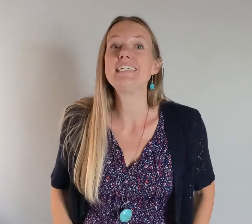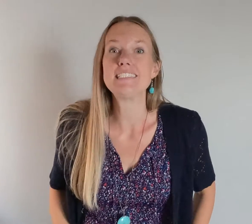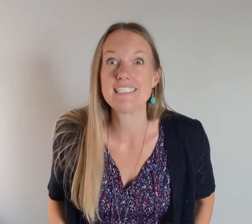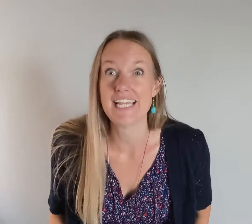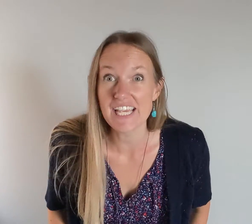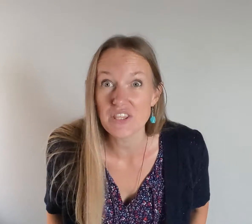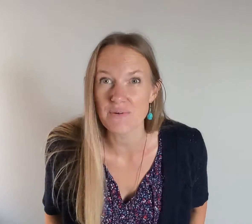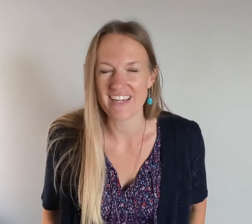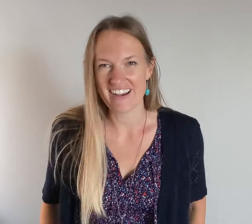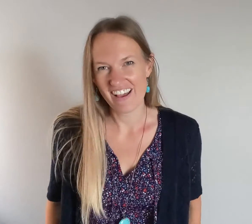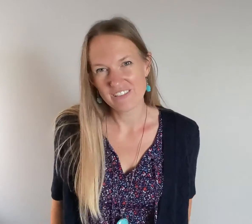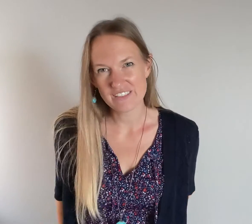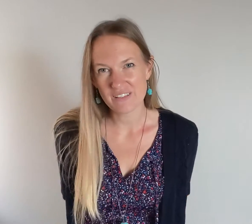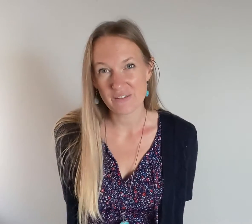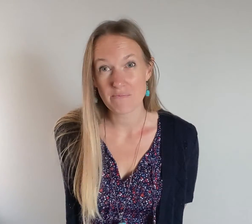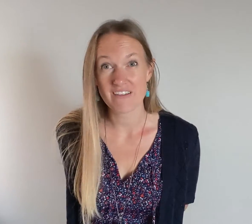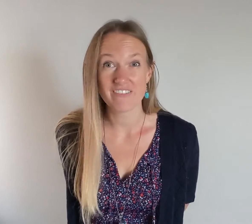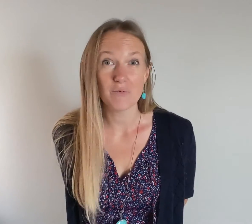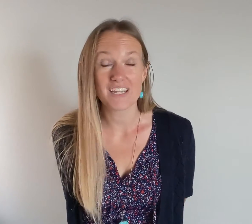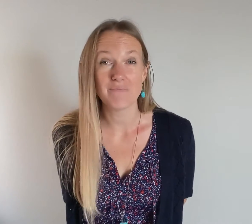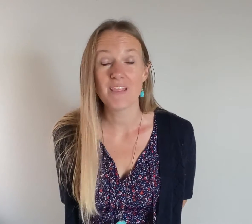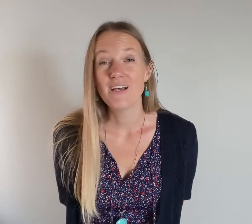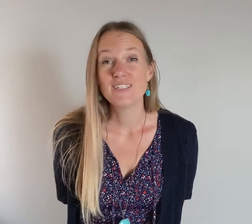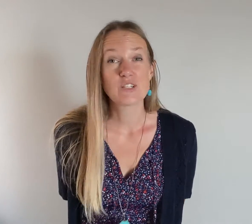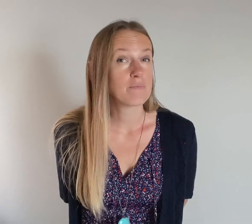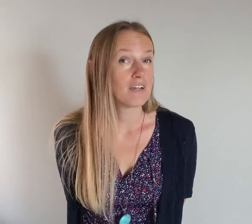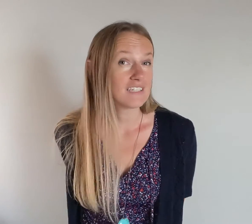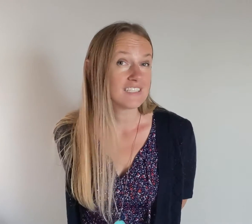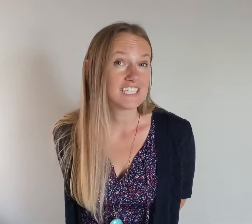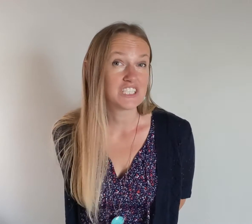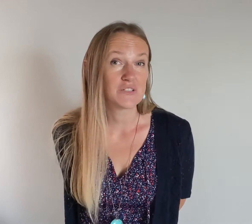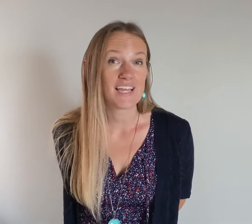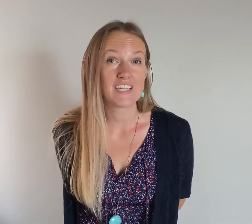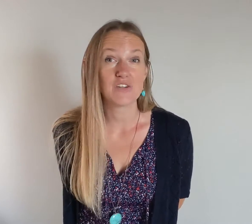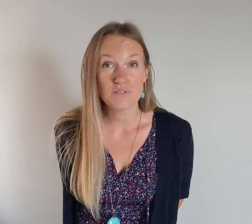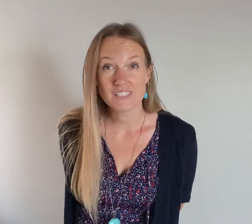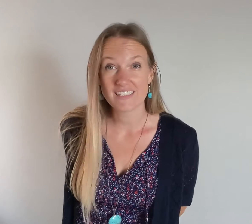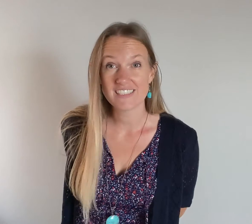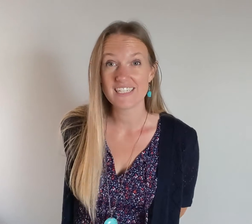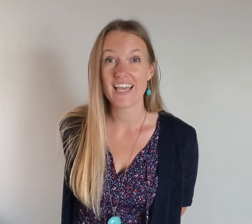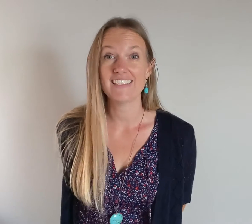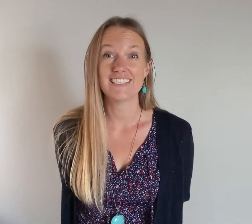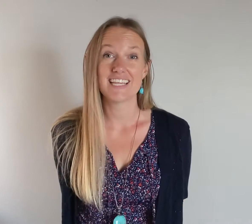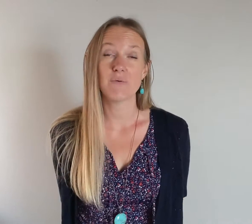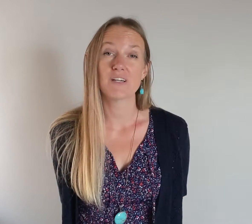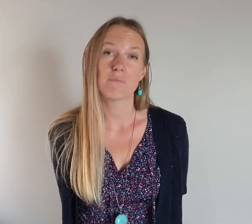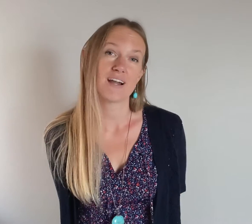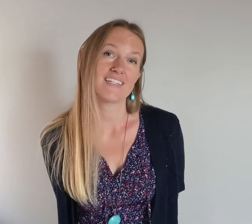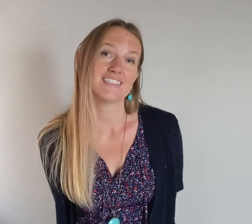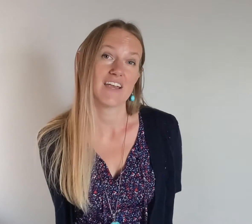is day 3 of House of the Lord by Phil Wickham. So I'm not going to teach you any new signs today. Today we are going to practice